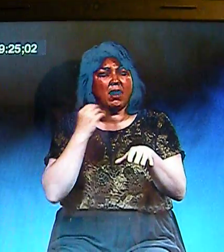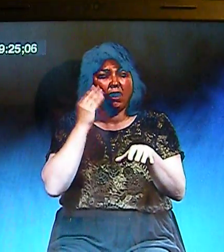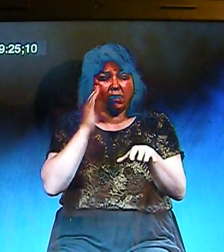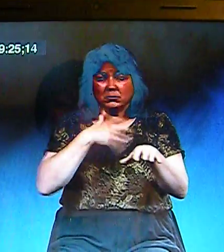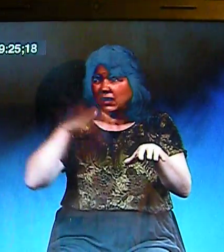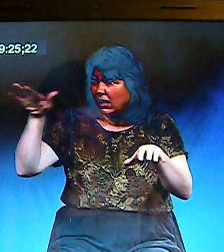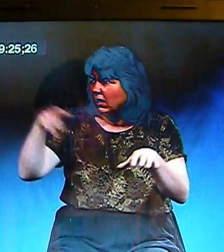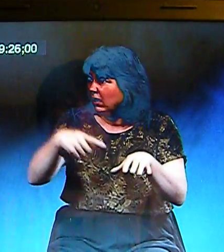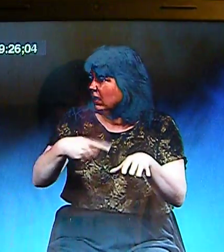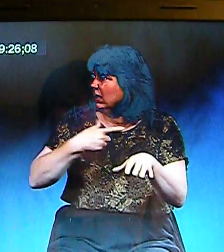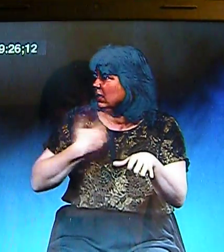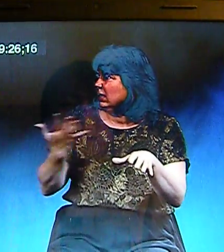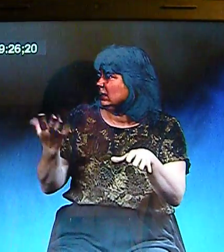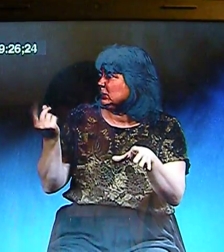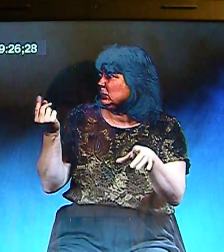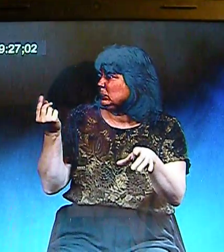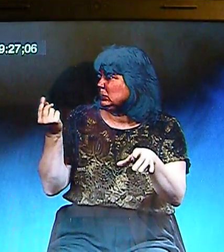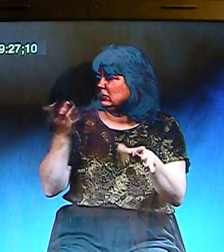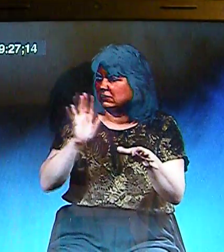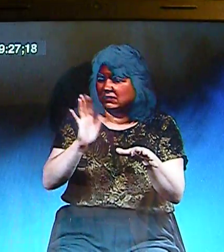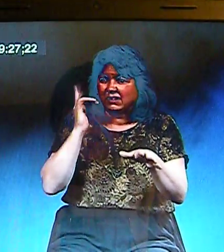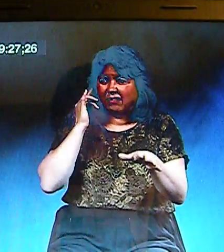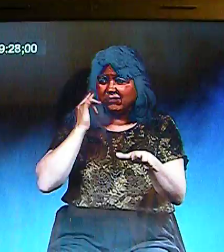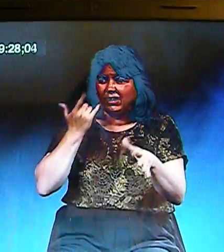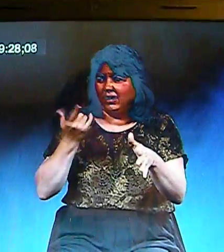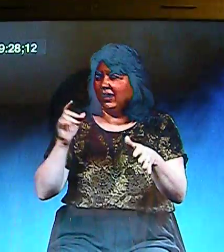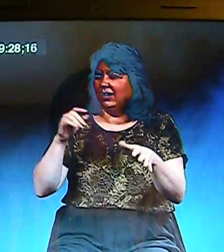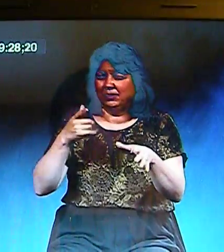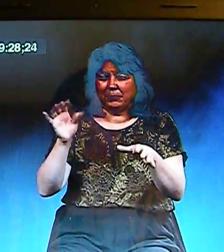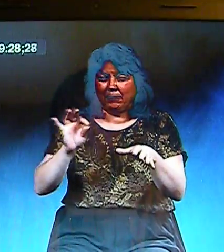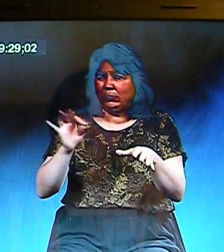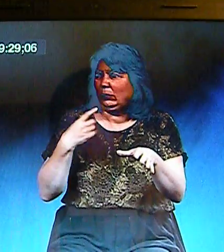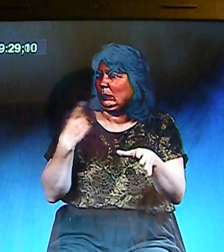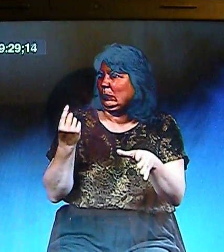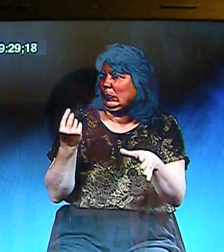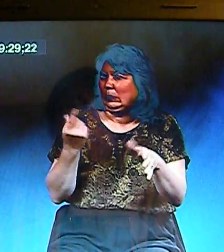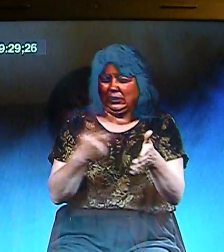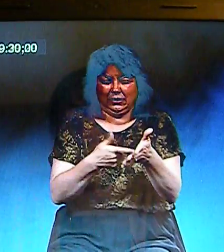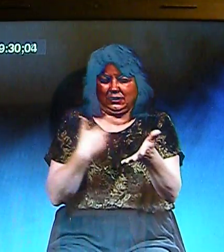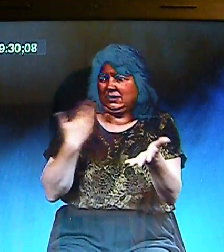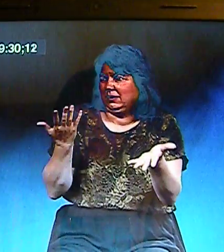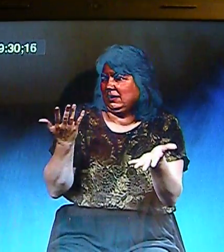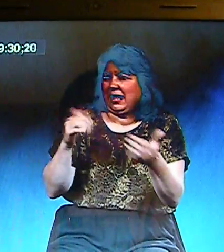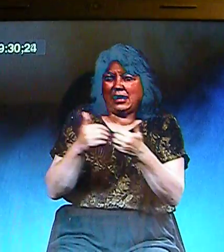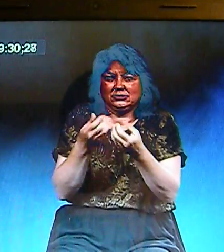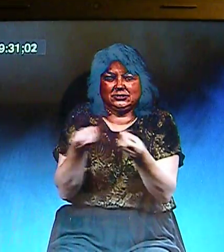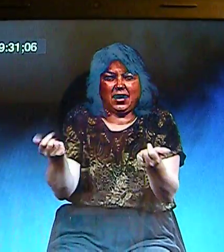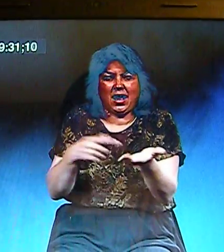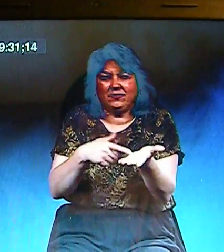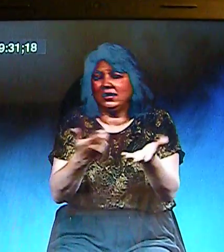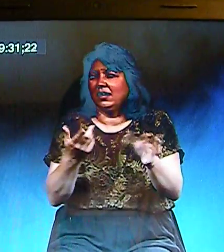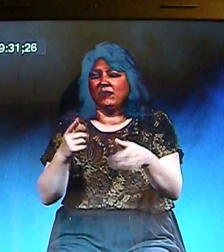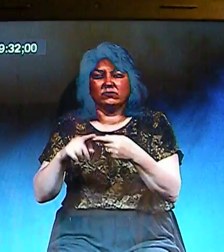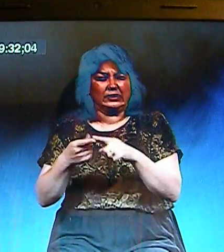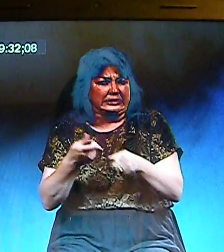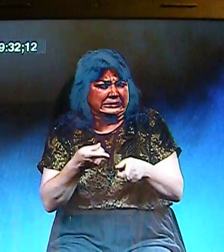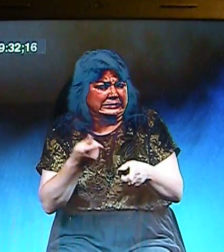again in that ice water. And then later my friend came home and I was like, what are you doing? And so I explained,